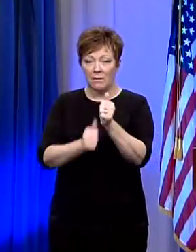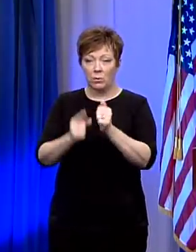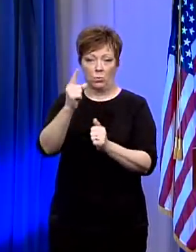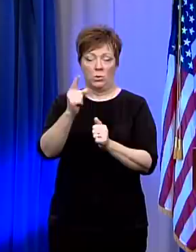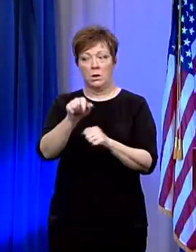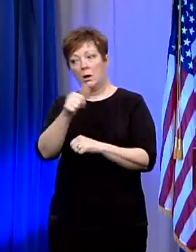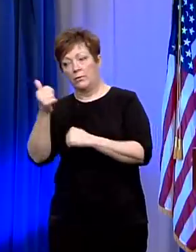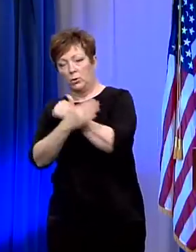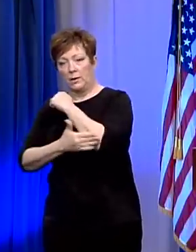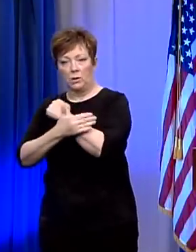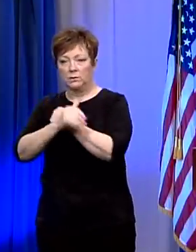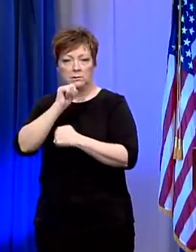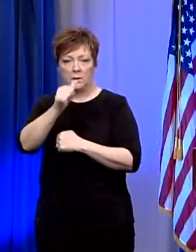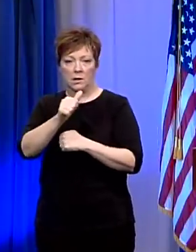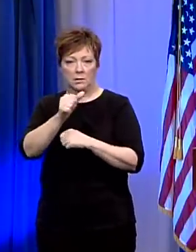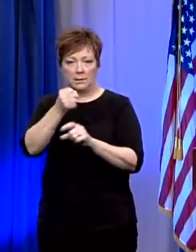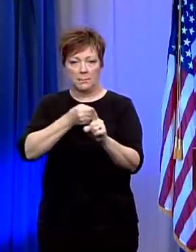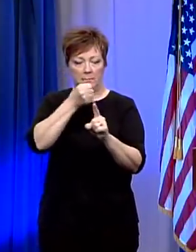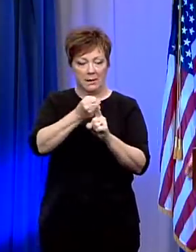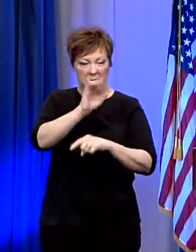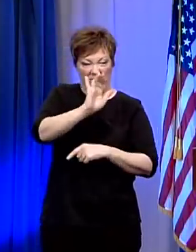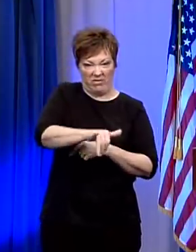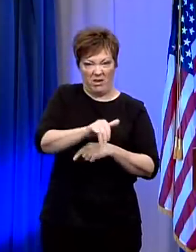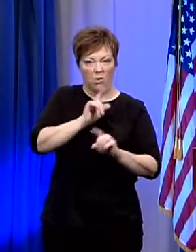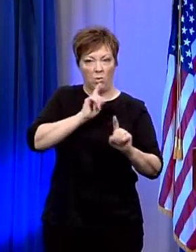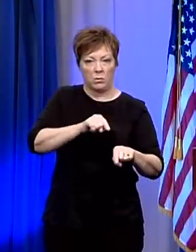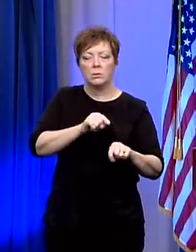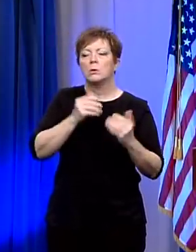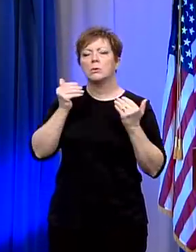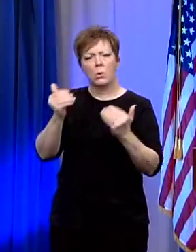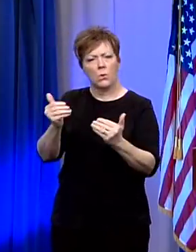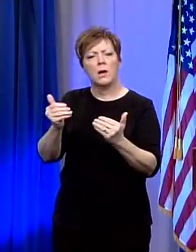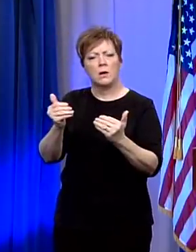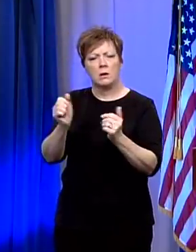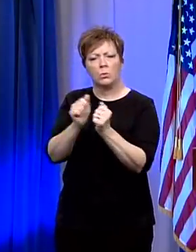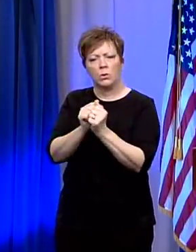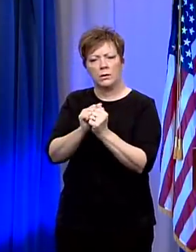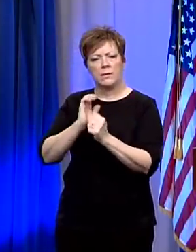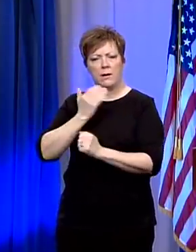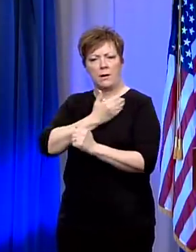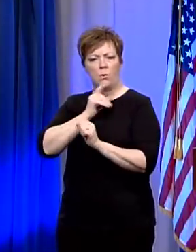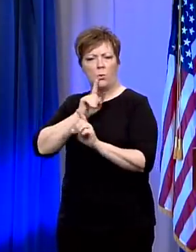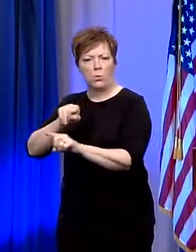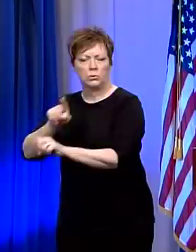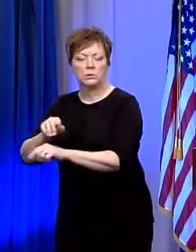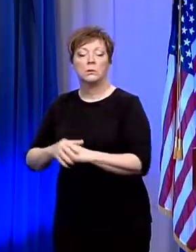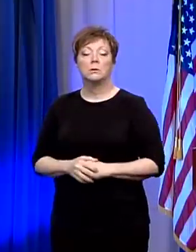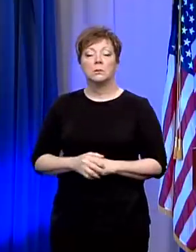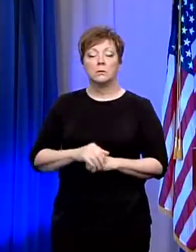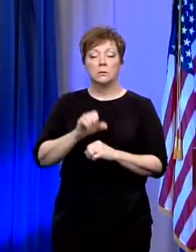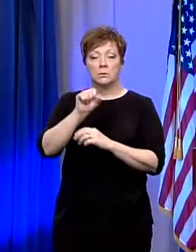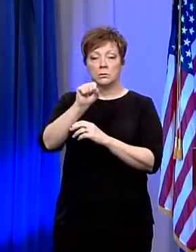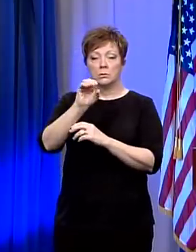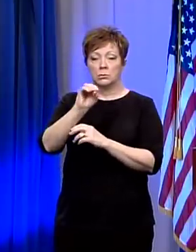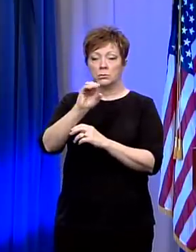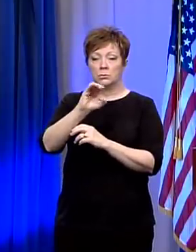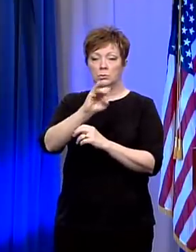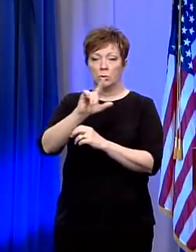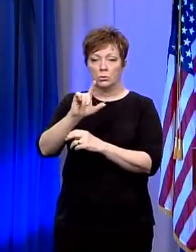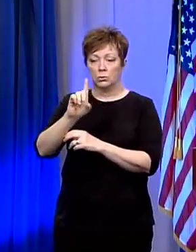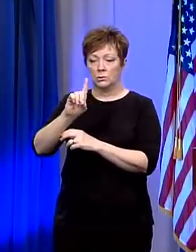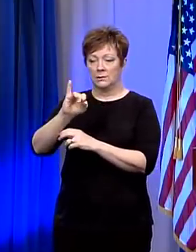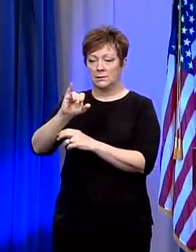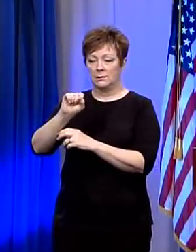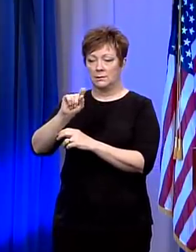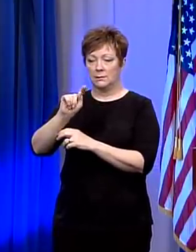this order to go ahead and proceed with attempting to implement these orders. Social distancing is the most important thing that we can do at this